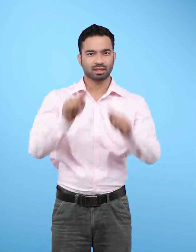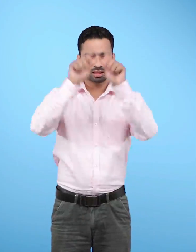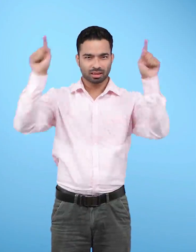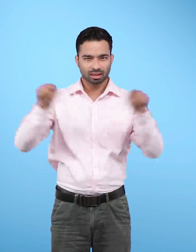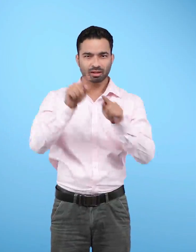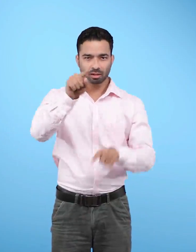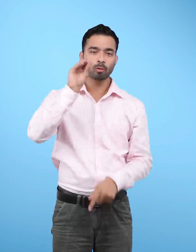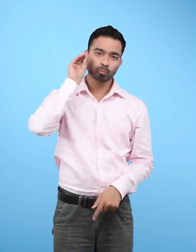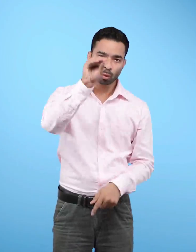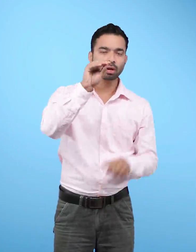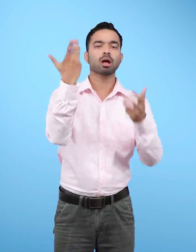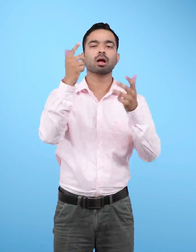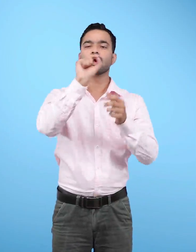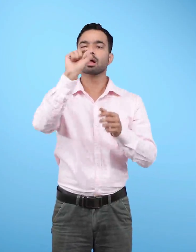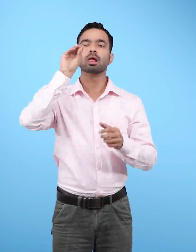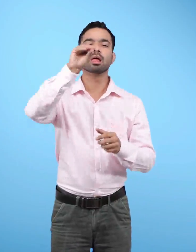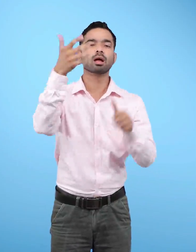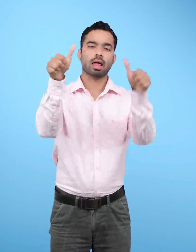Write A on it.